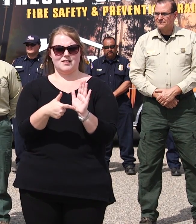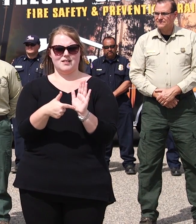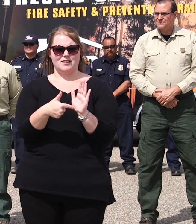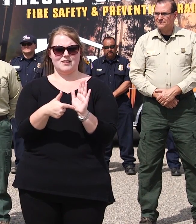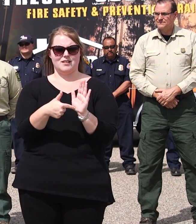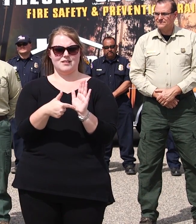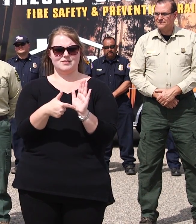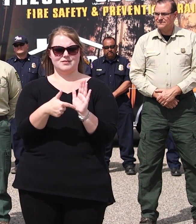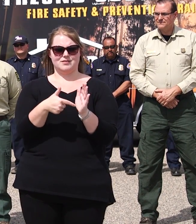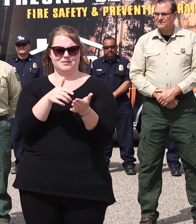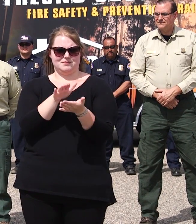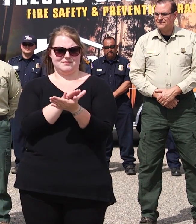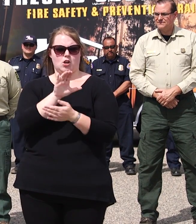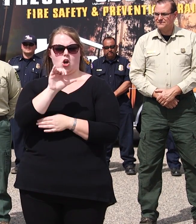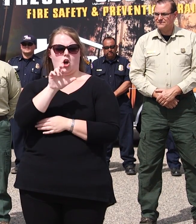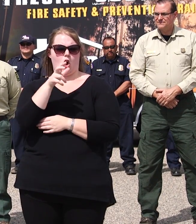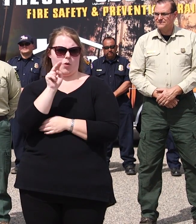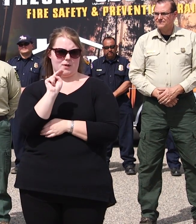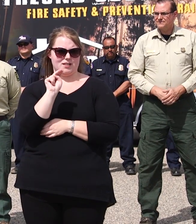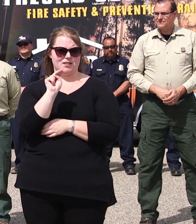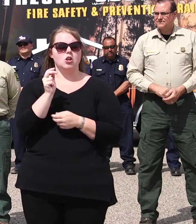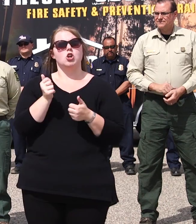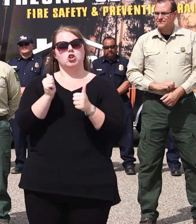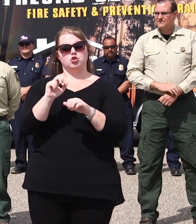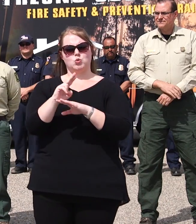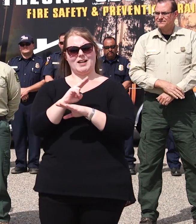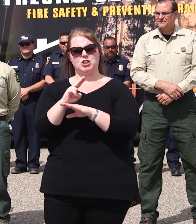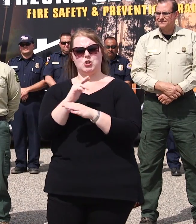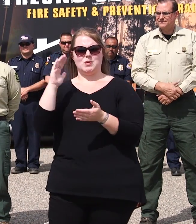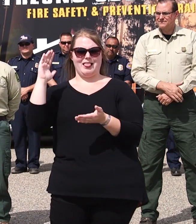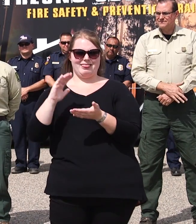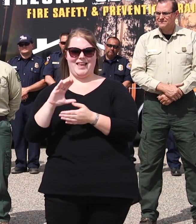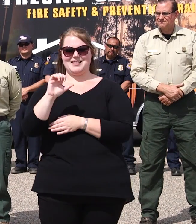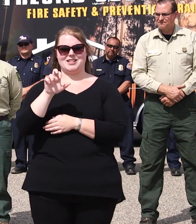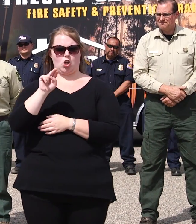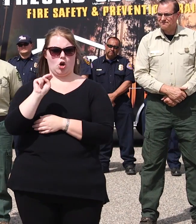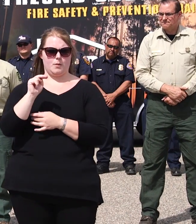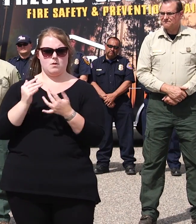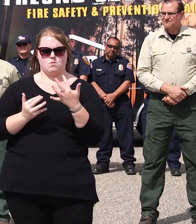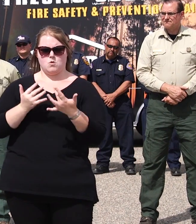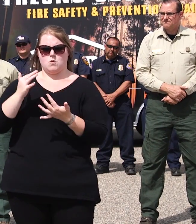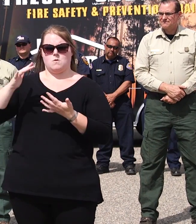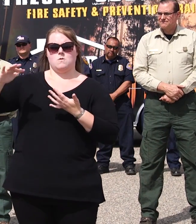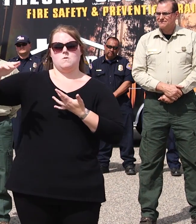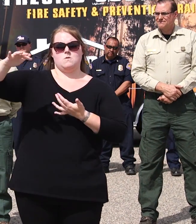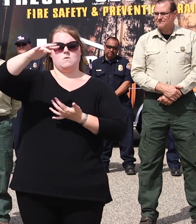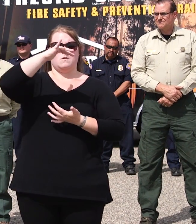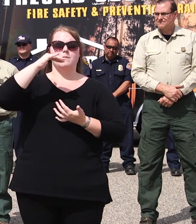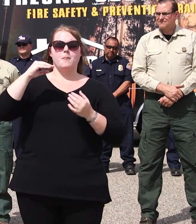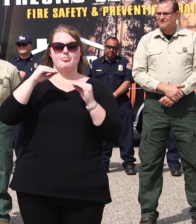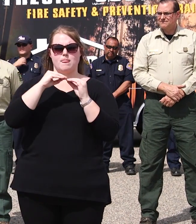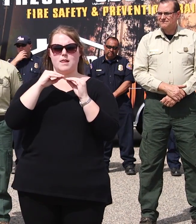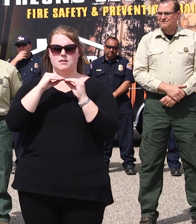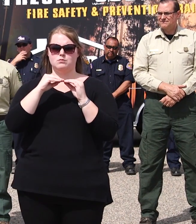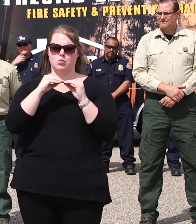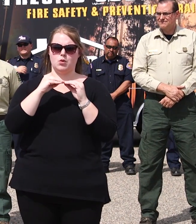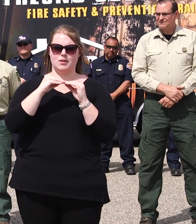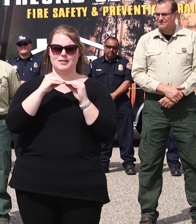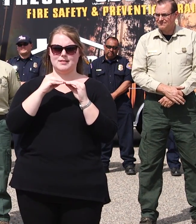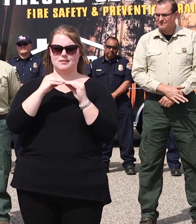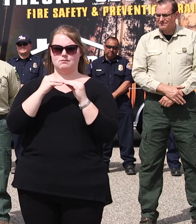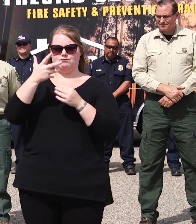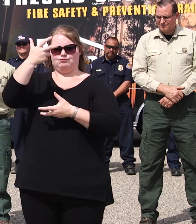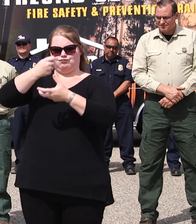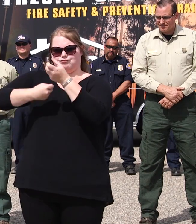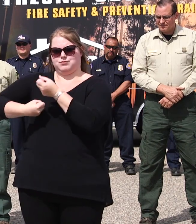sequestration of carbon. We're trying to ensure that less carbon is going into the atmosphere and more of it is being